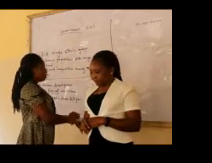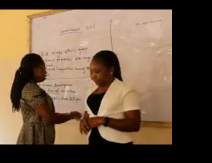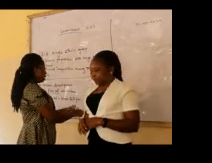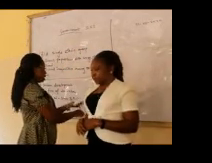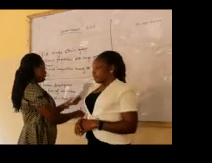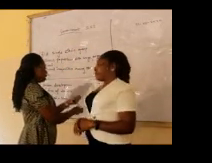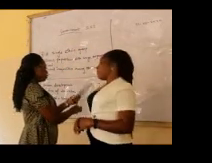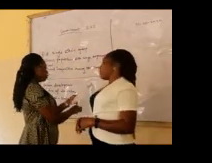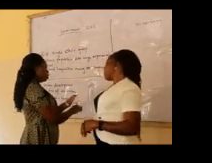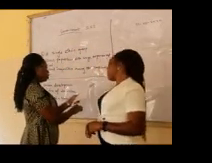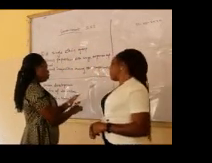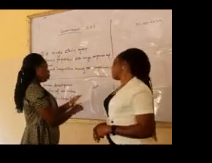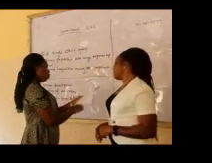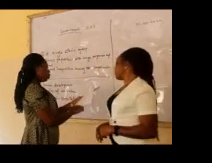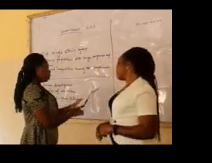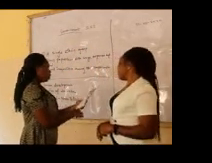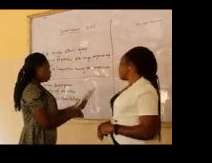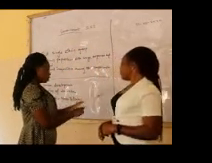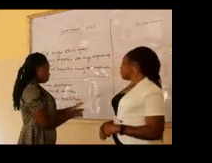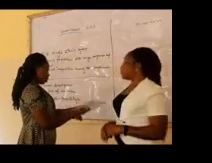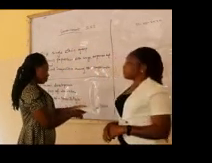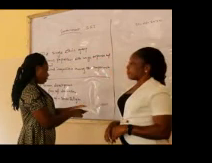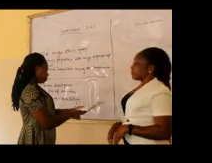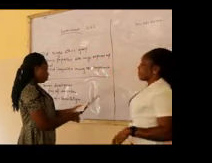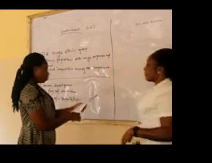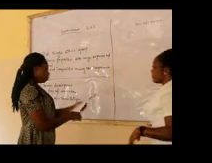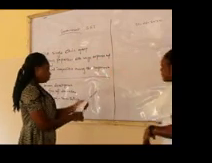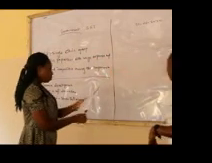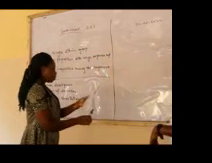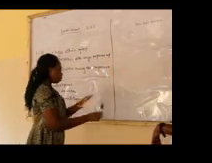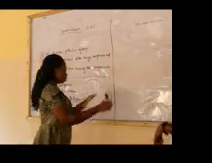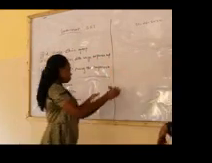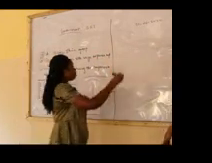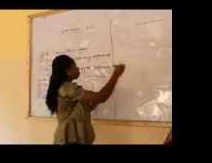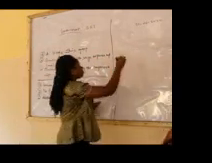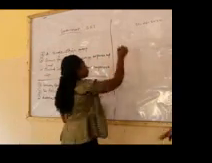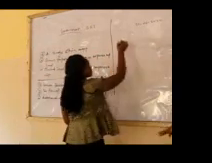parliamentary, and then C, unitary. Let me write it on the board.